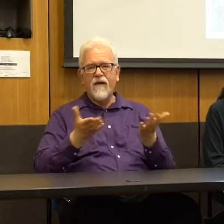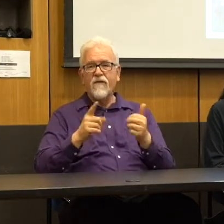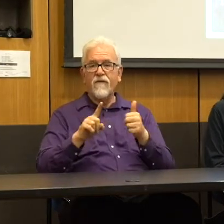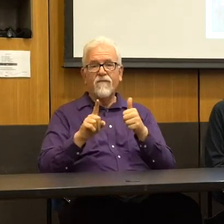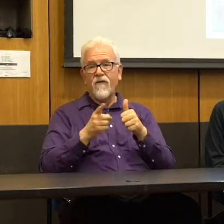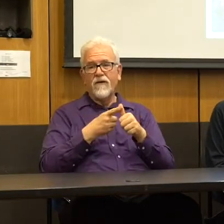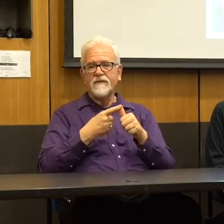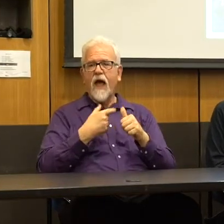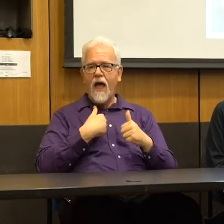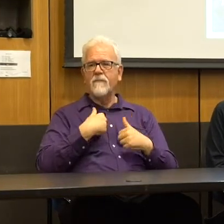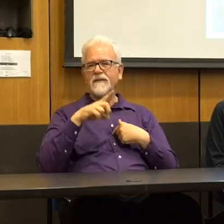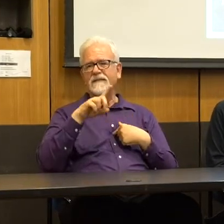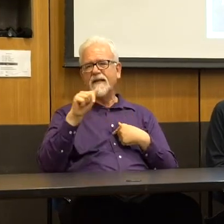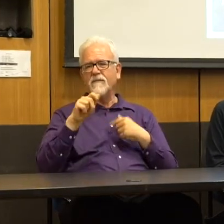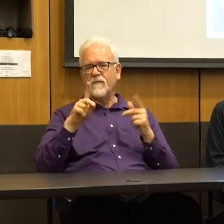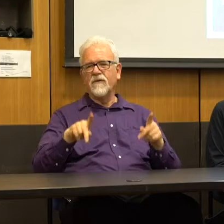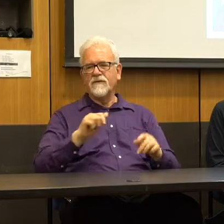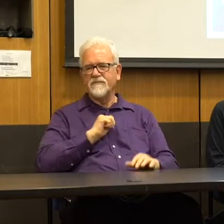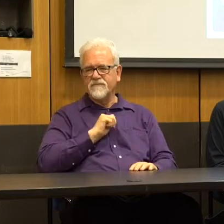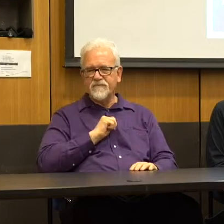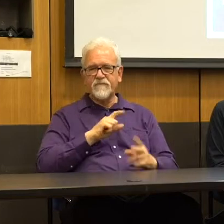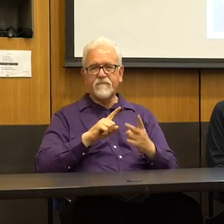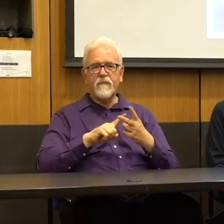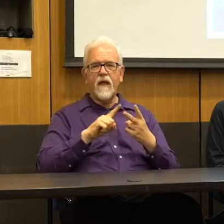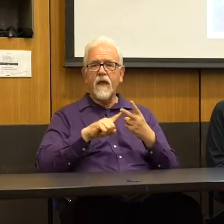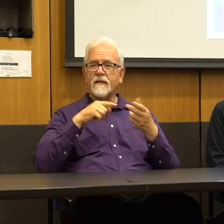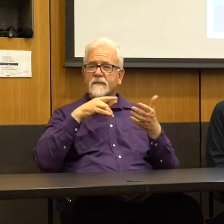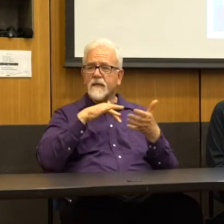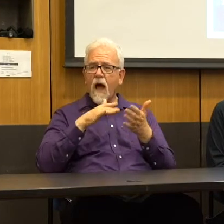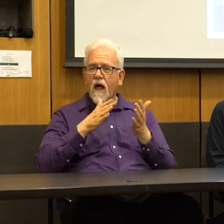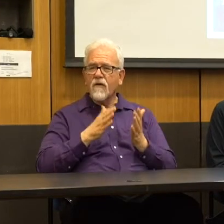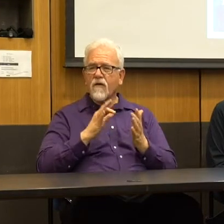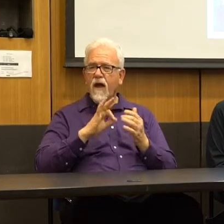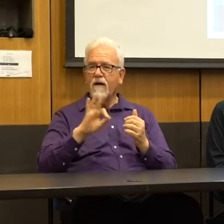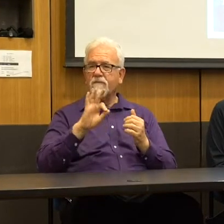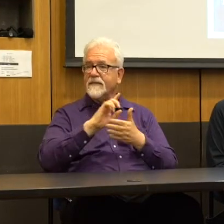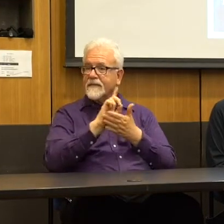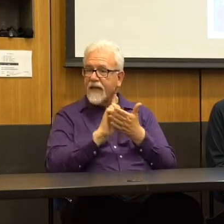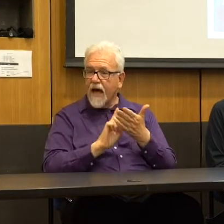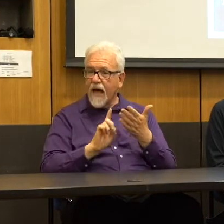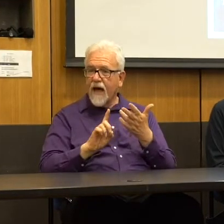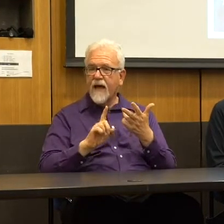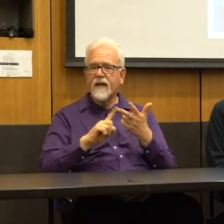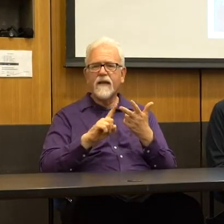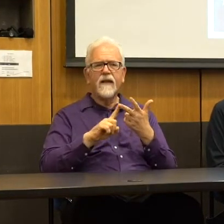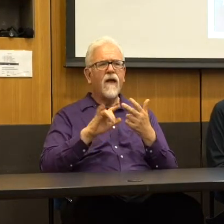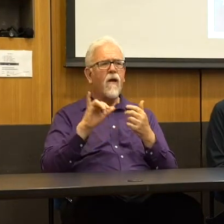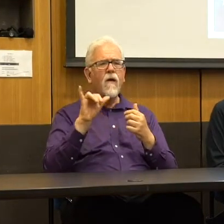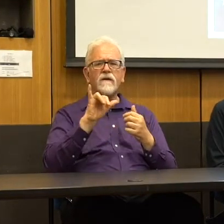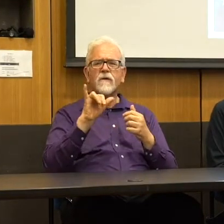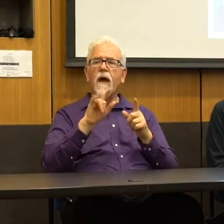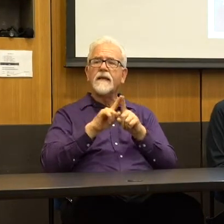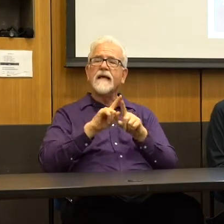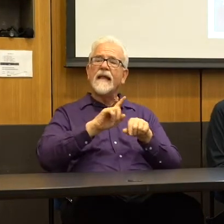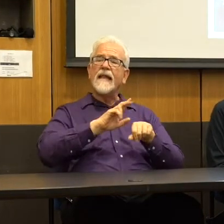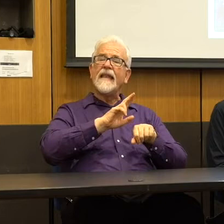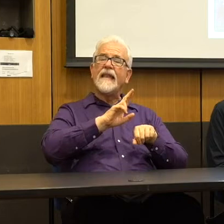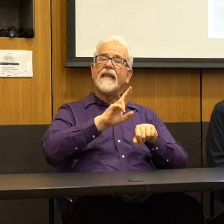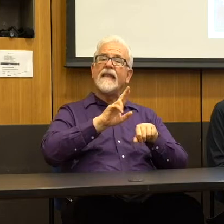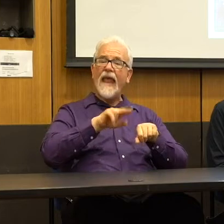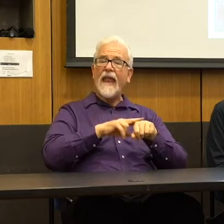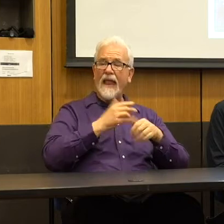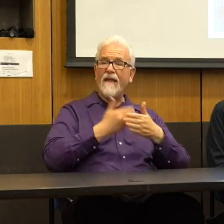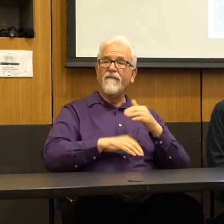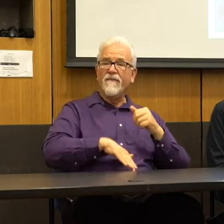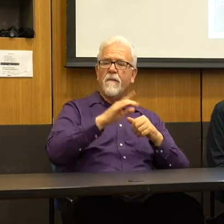of all, a disabled person and a scholar of design, and also as a native but displaced